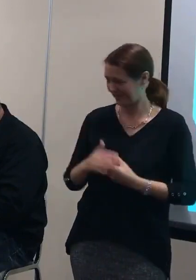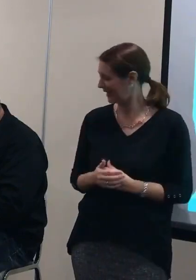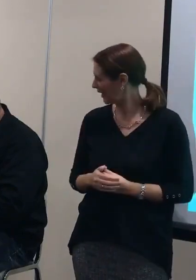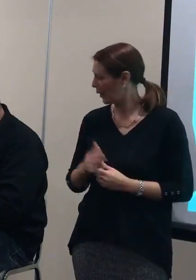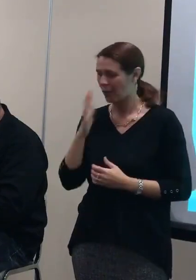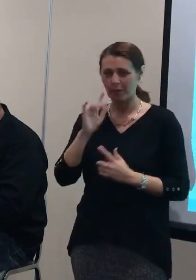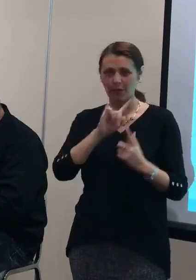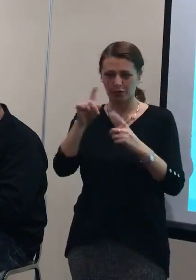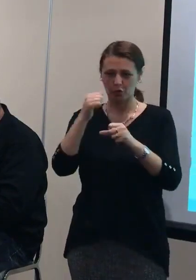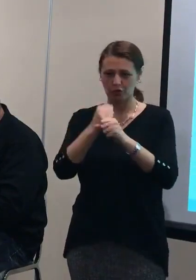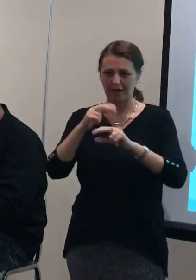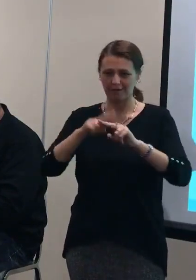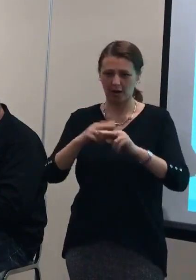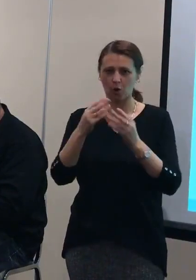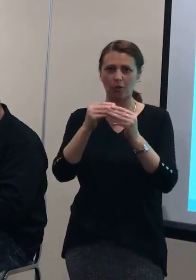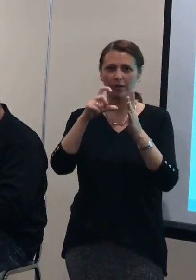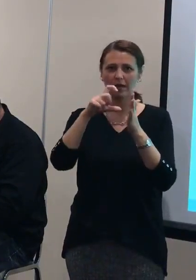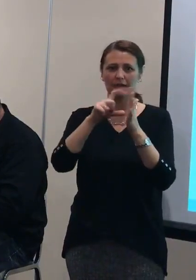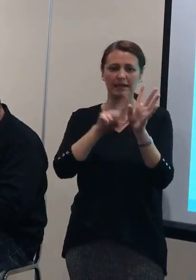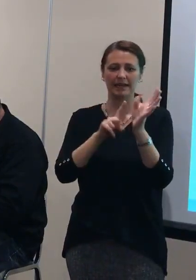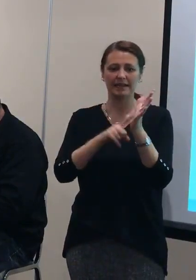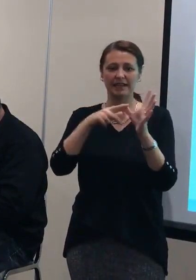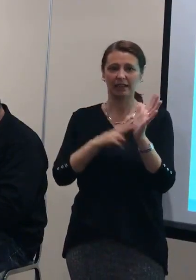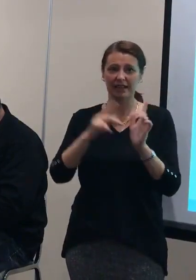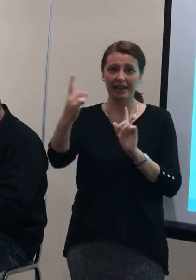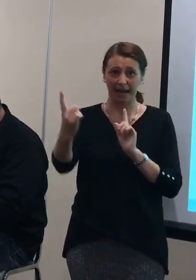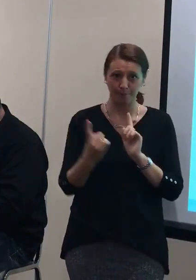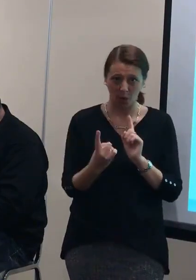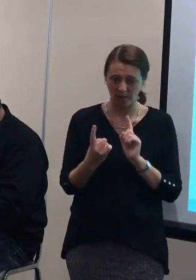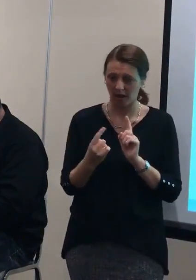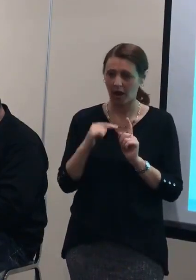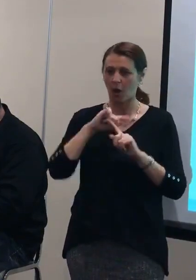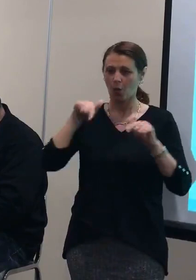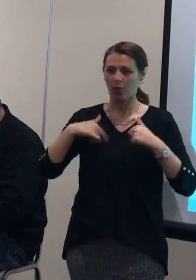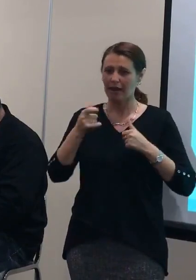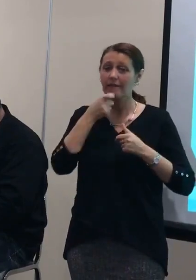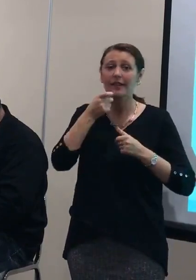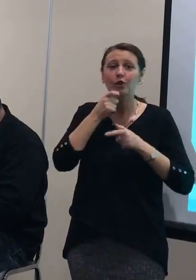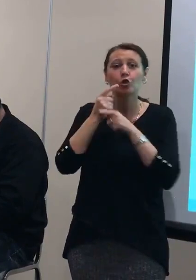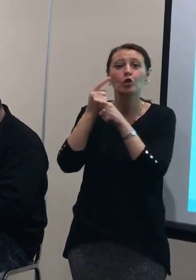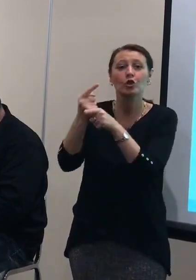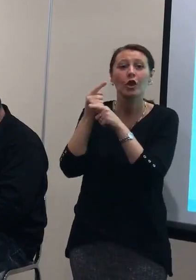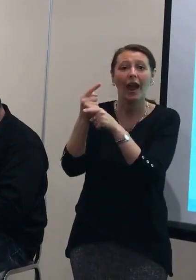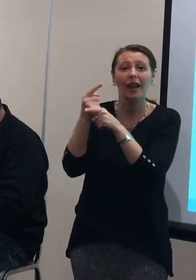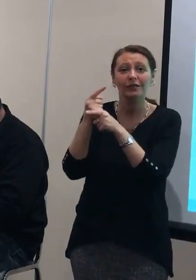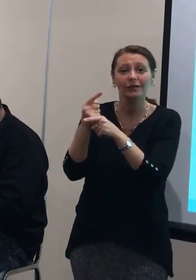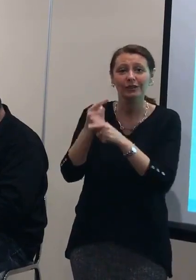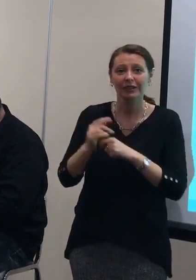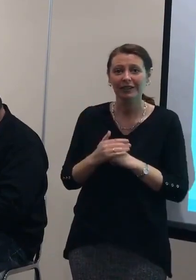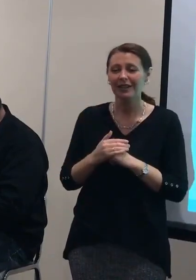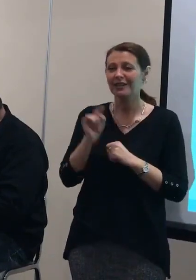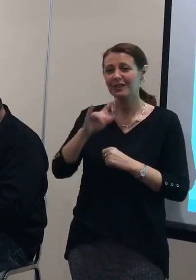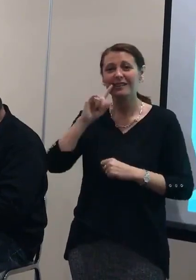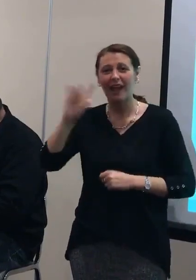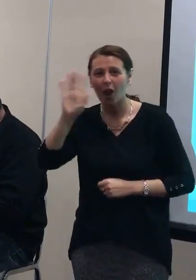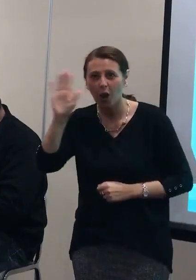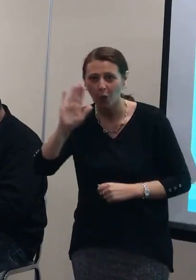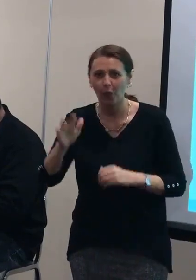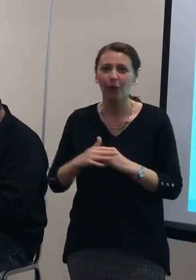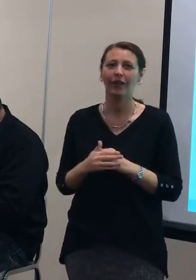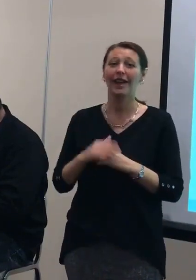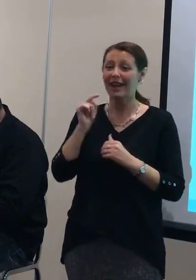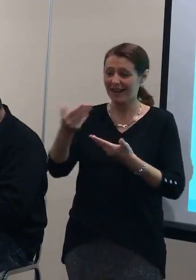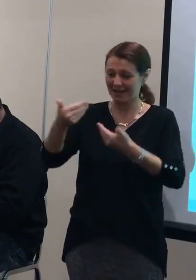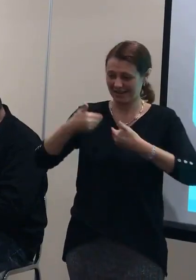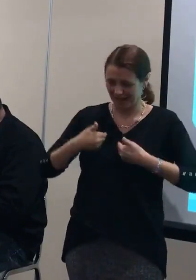grand finals with Dylan, he came over and we had a little chat to say good hello, and he gave it